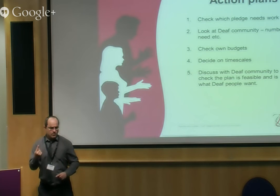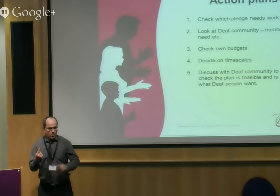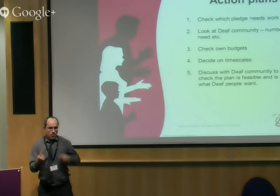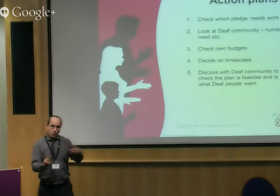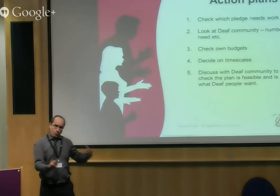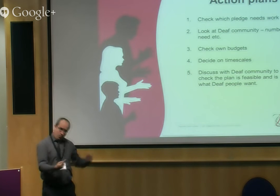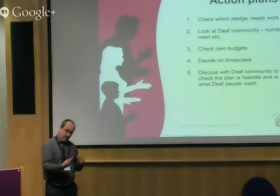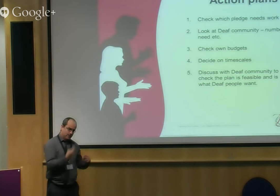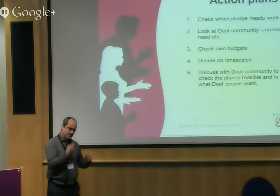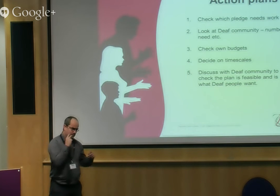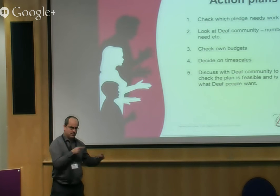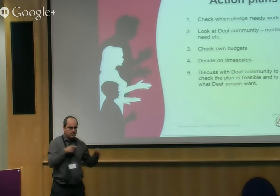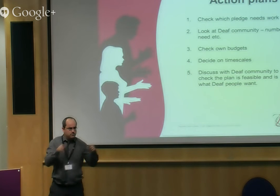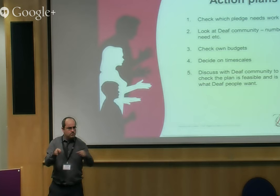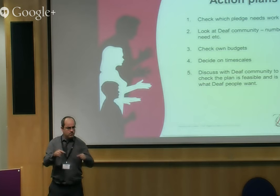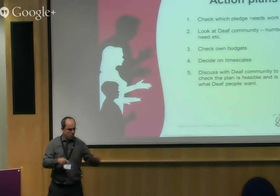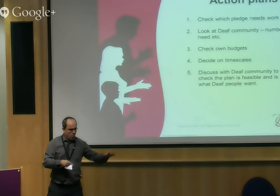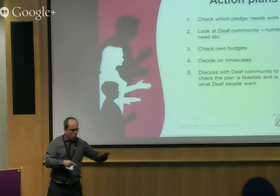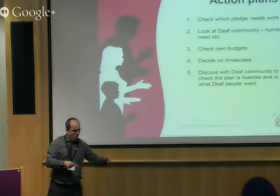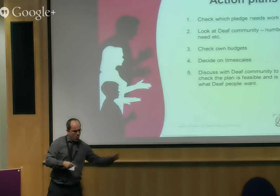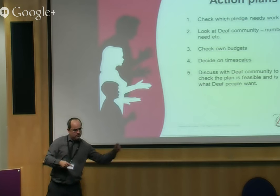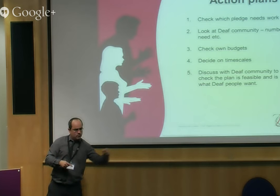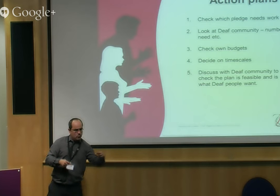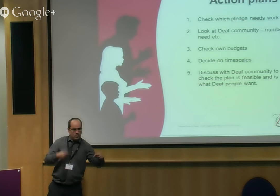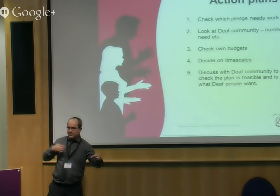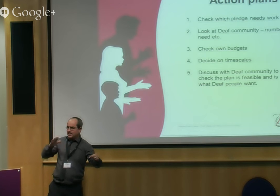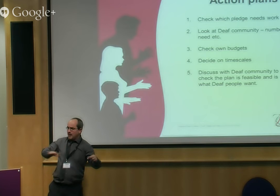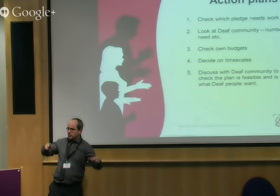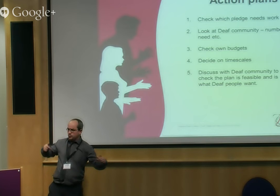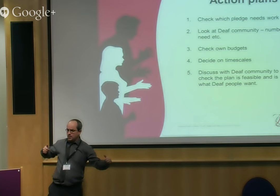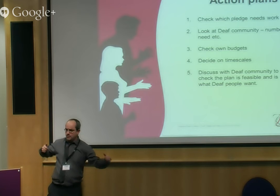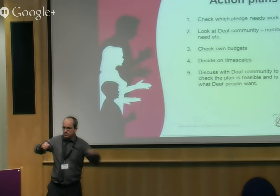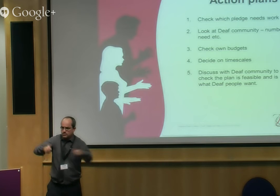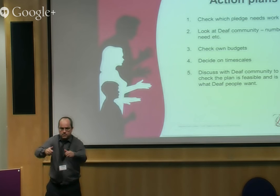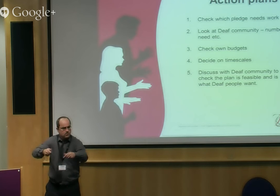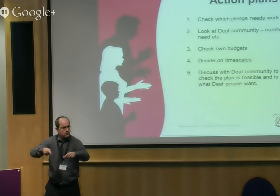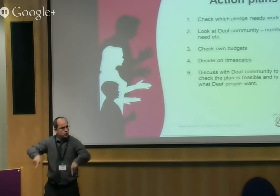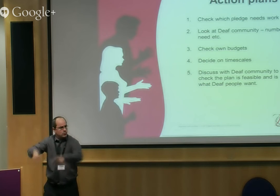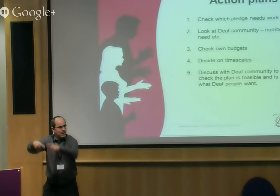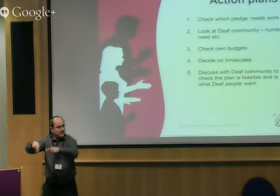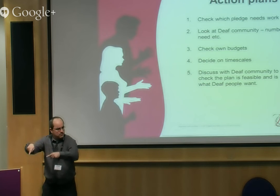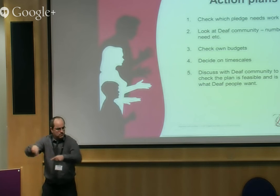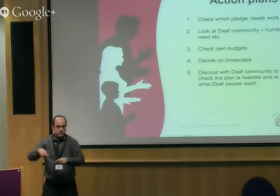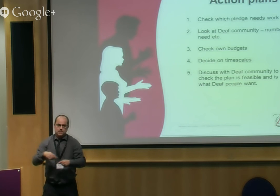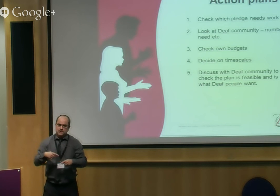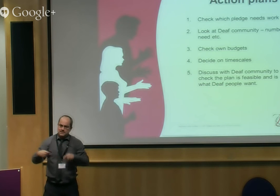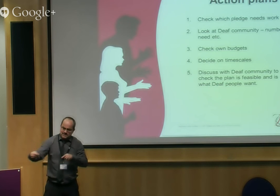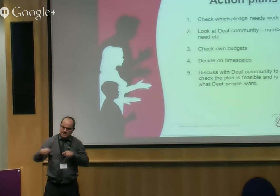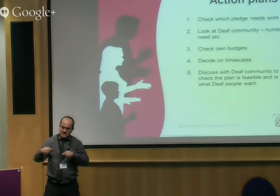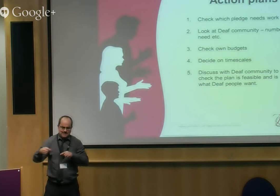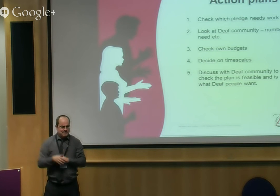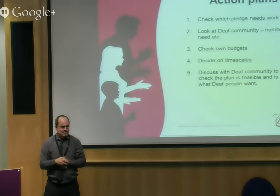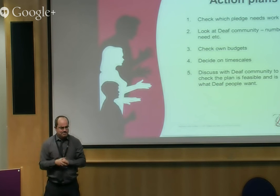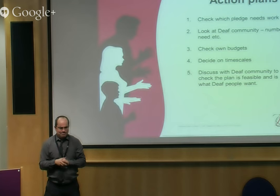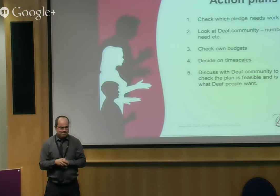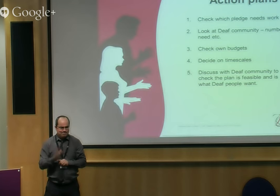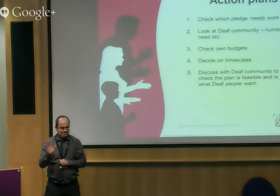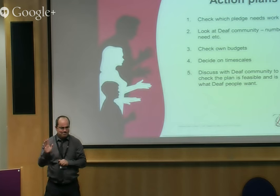and they said, they didn't just themselves as detectives, they couldn't go below. And that's a really challenged